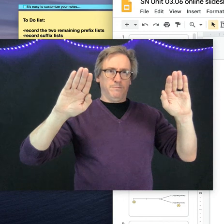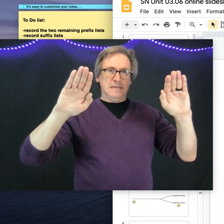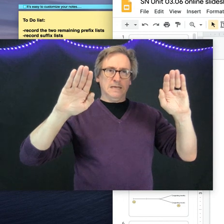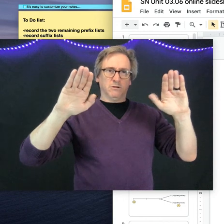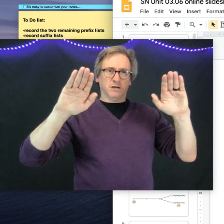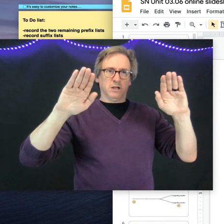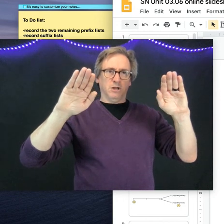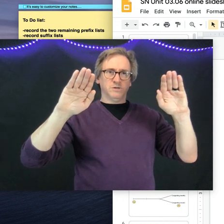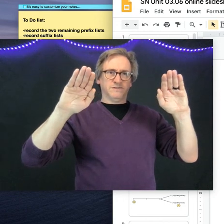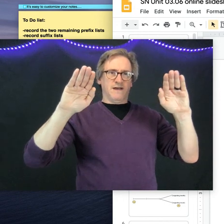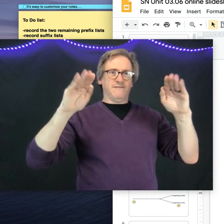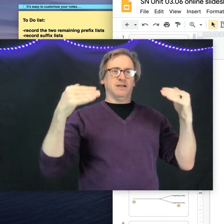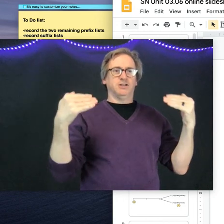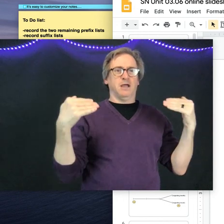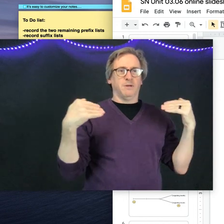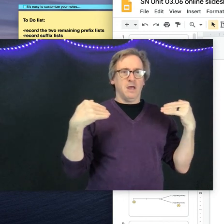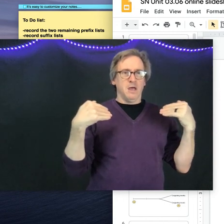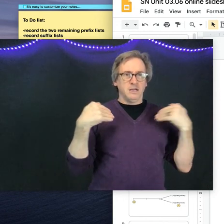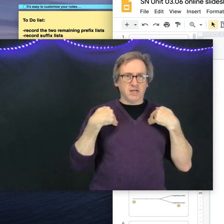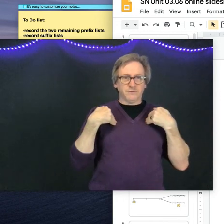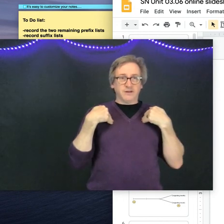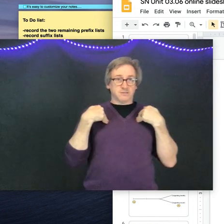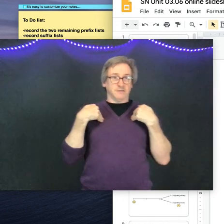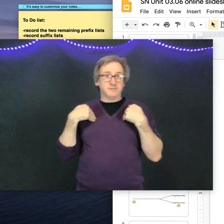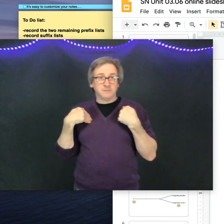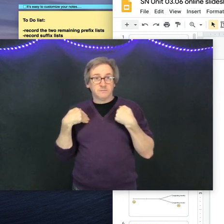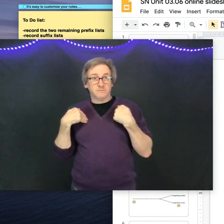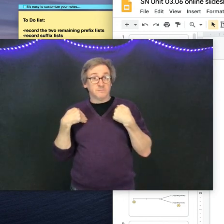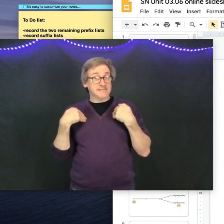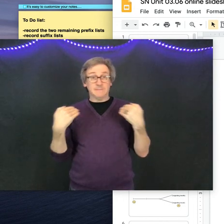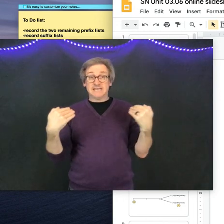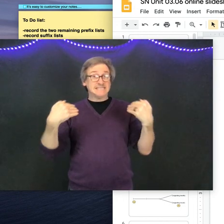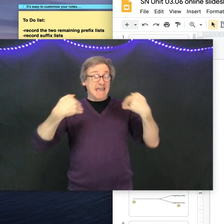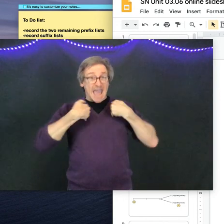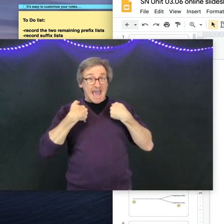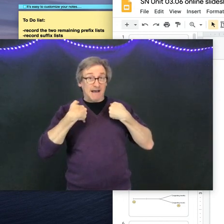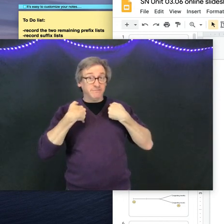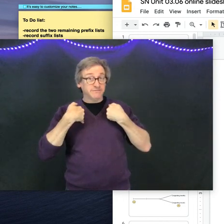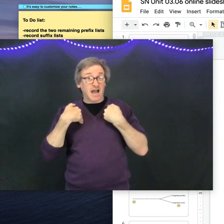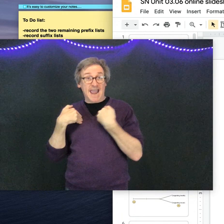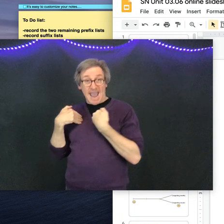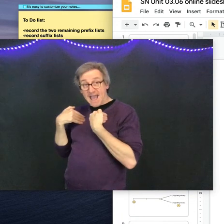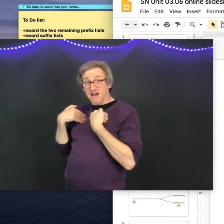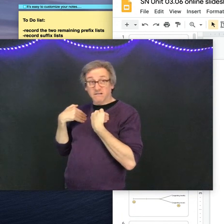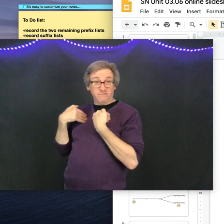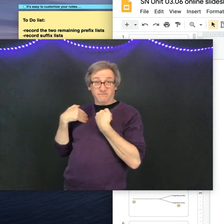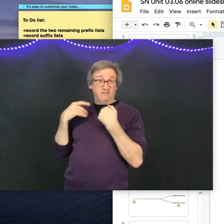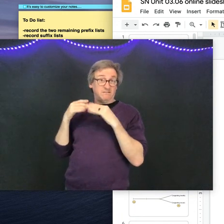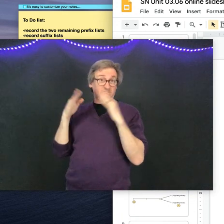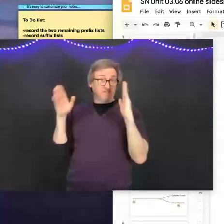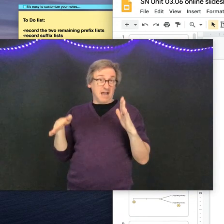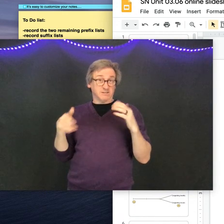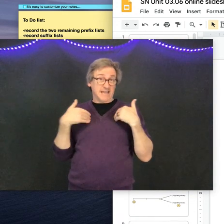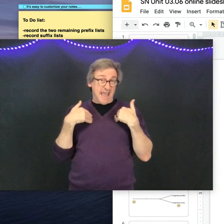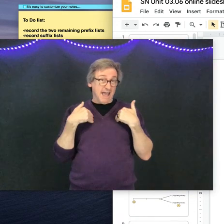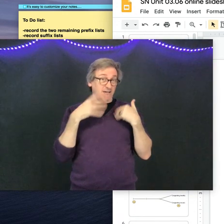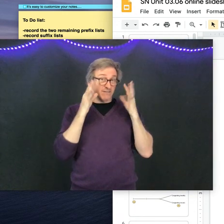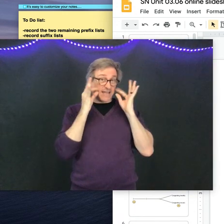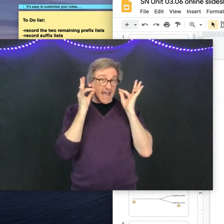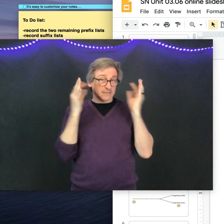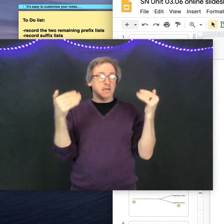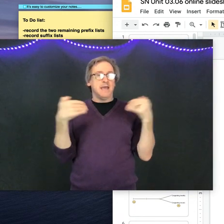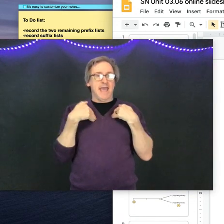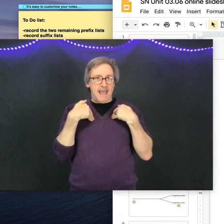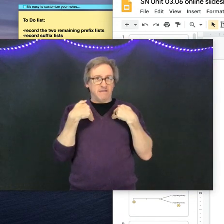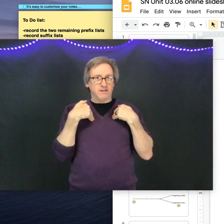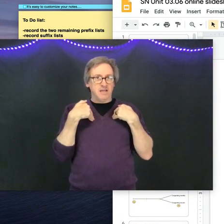a B or a closed 5-hand shape. Touch your fingertips. Same sign as have. I have a house. I have a